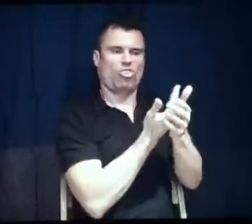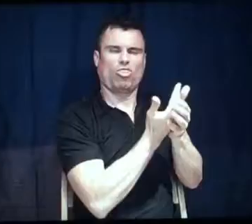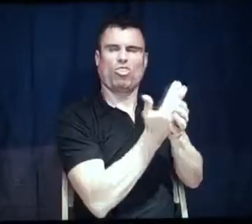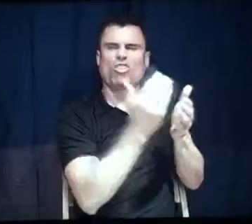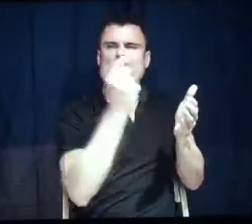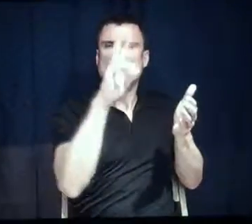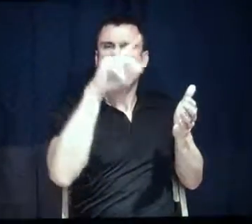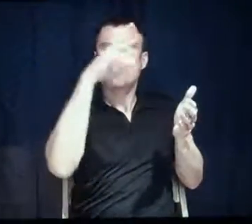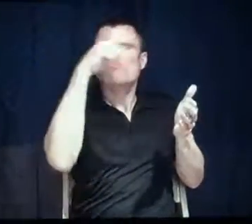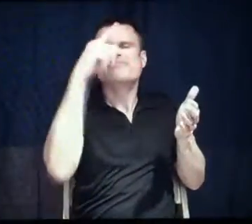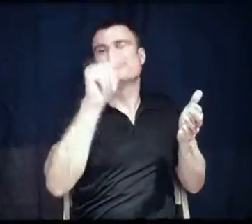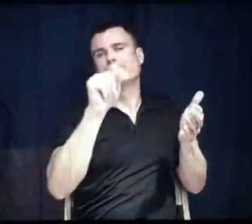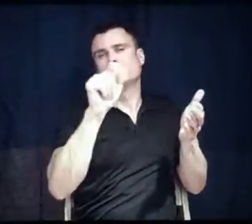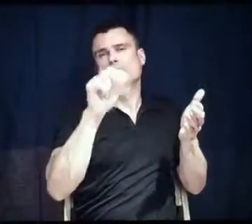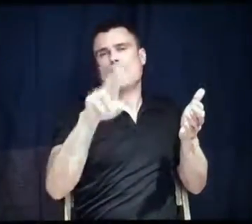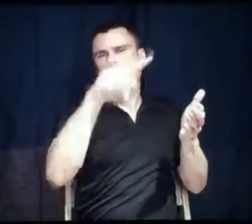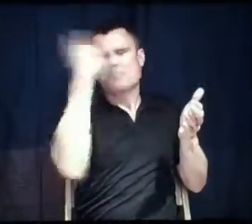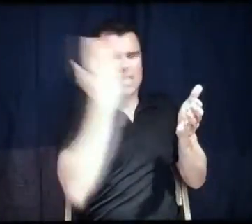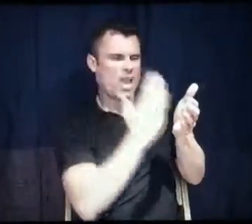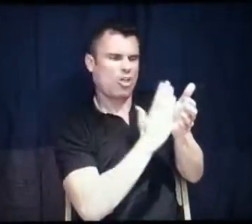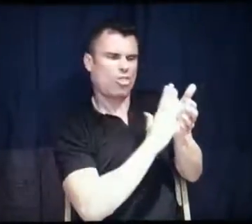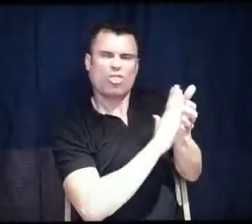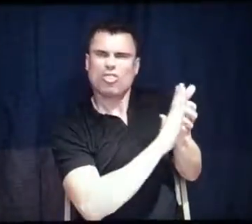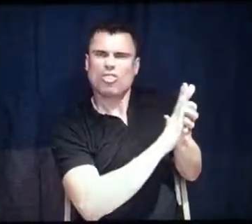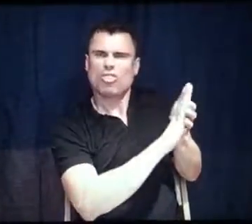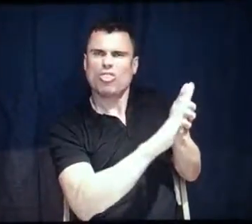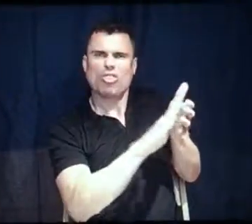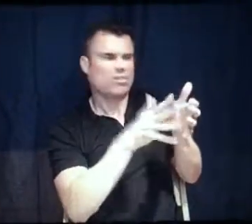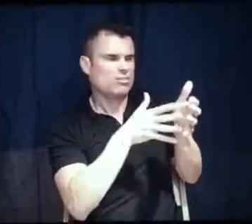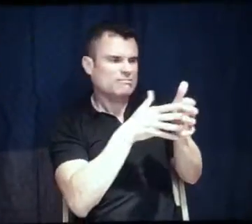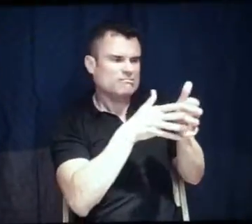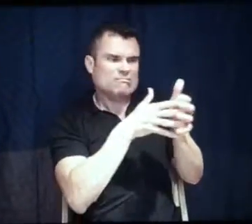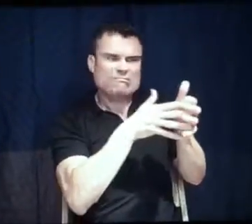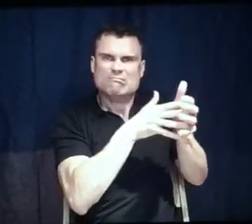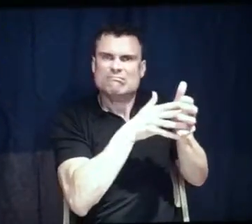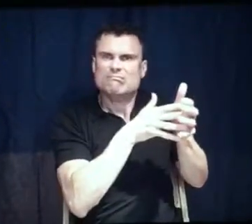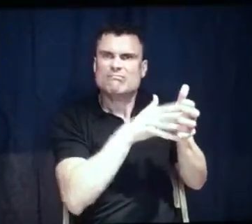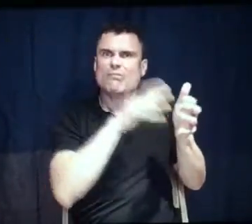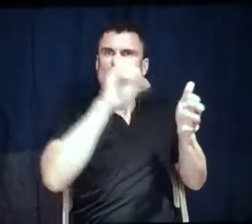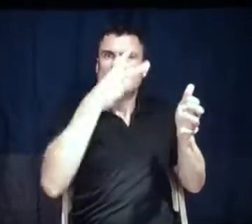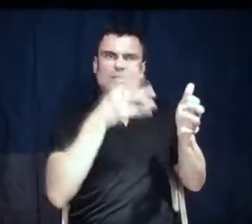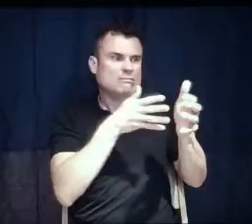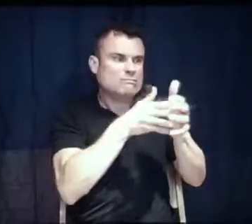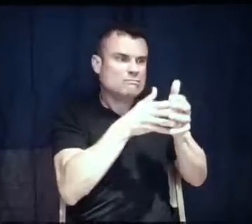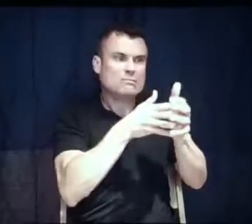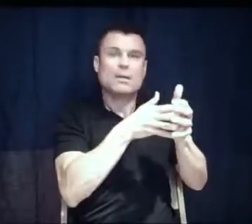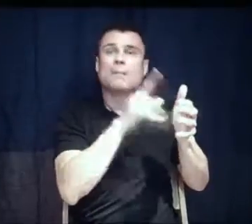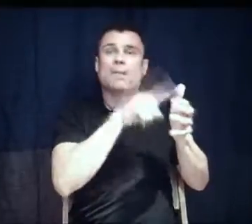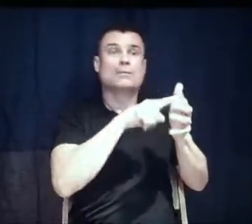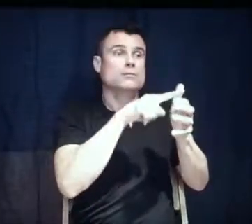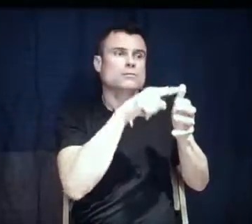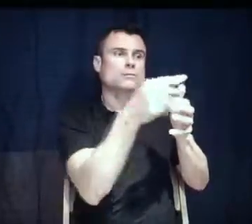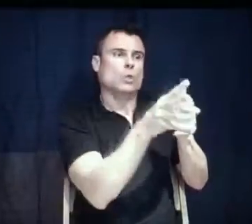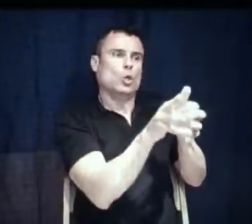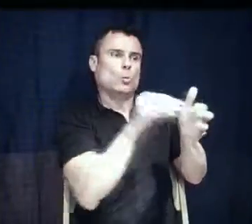breathing. However, this black tar substance on your lungs inhibits